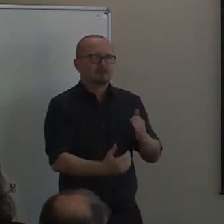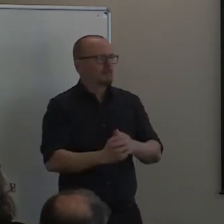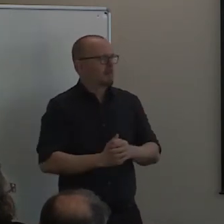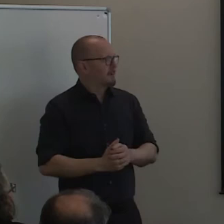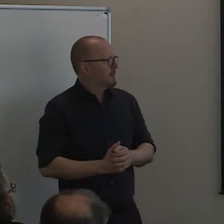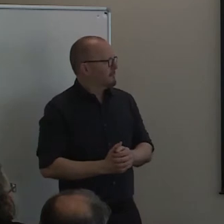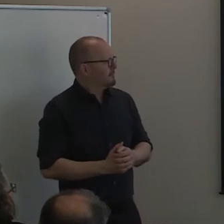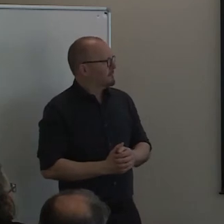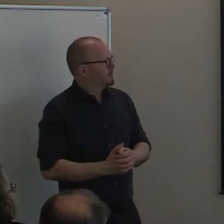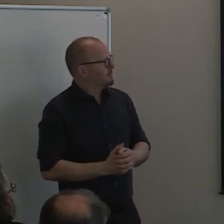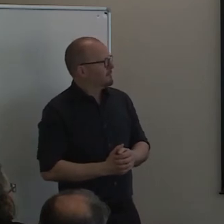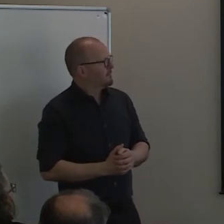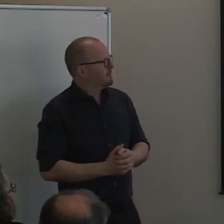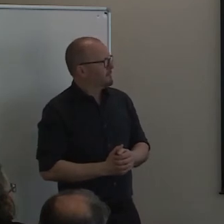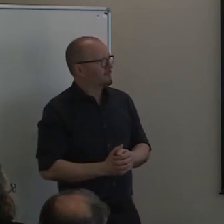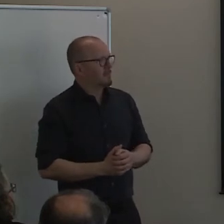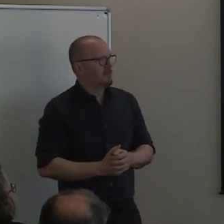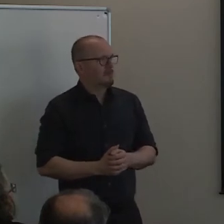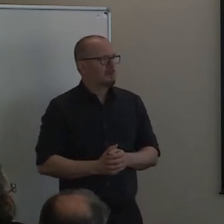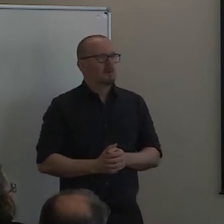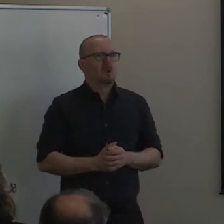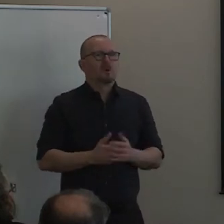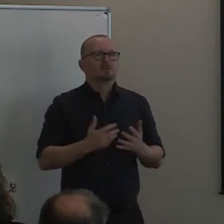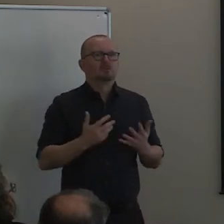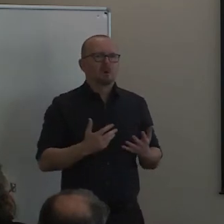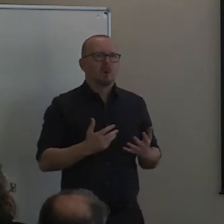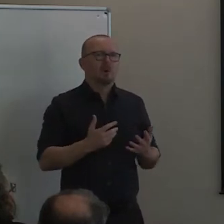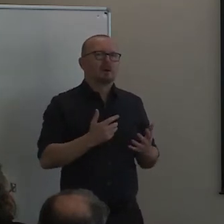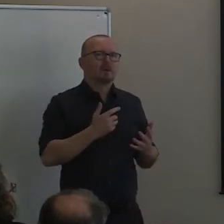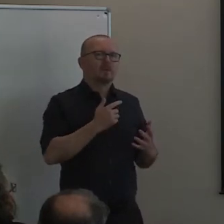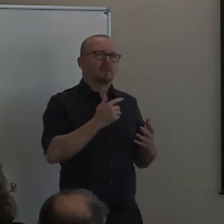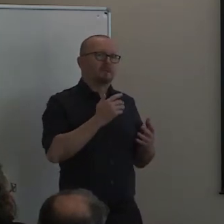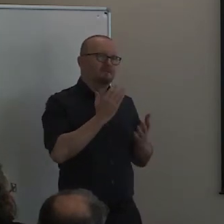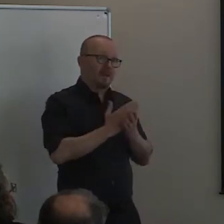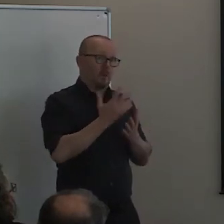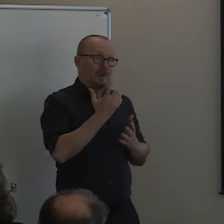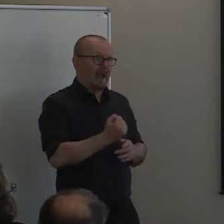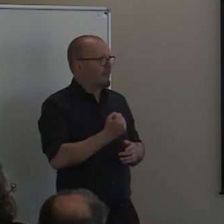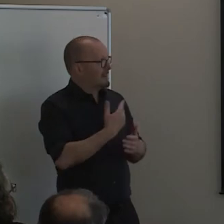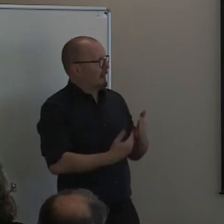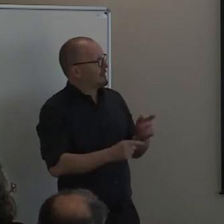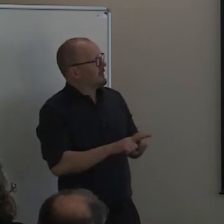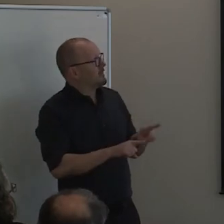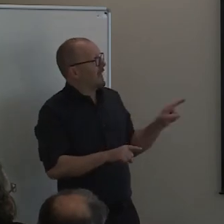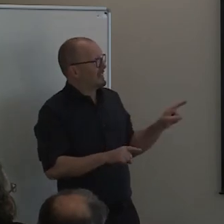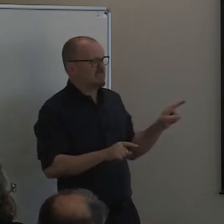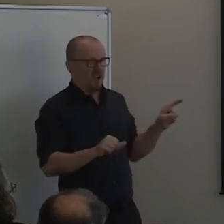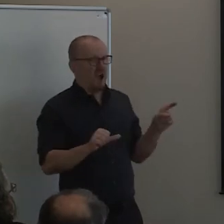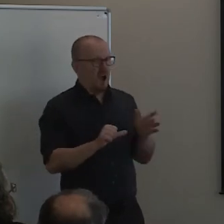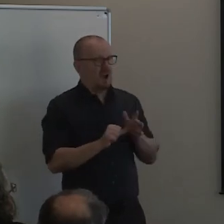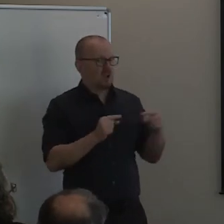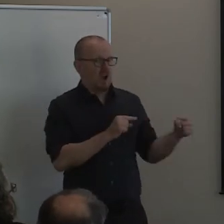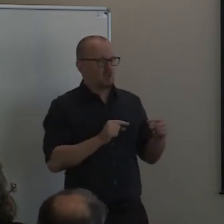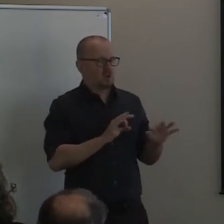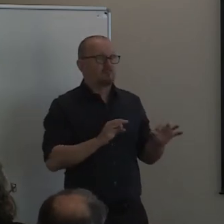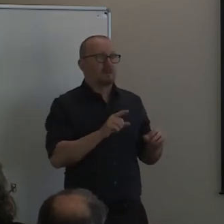describes that when you have a narrative like this, it's difficult to dispute by pulling it apart because, I quote, "It's easier